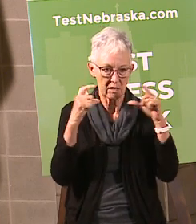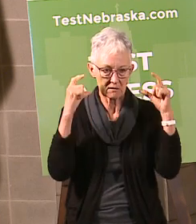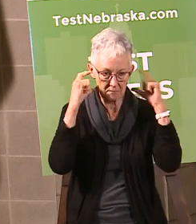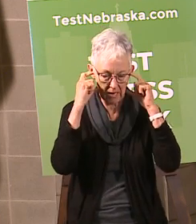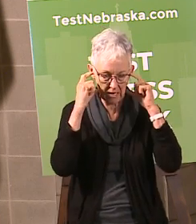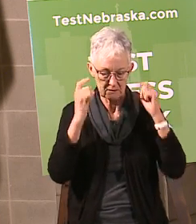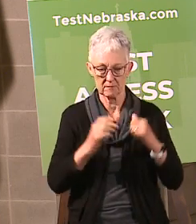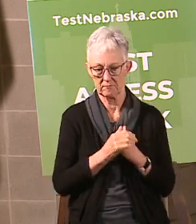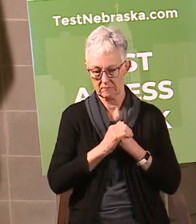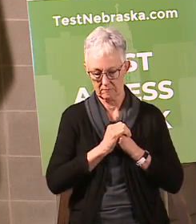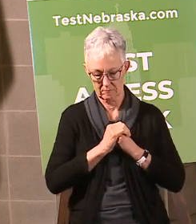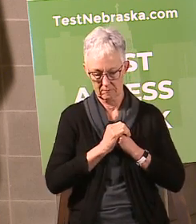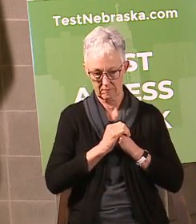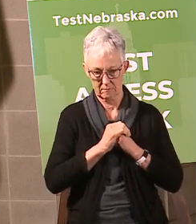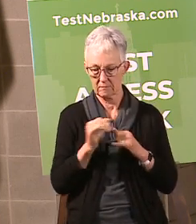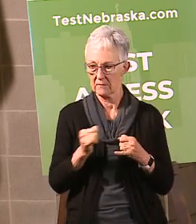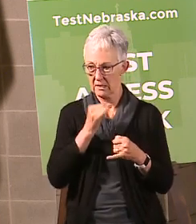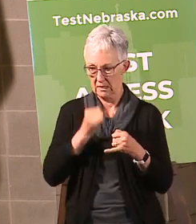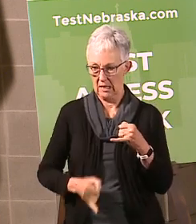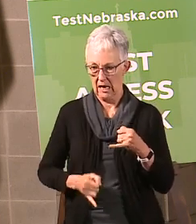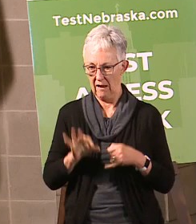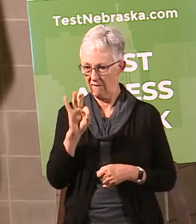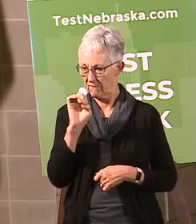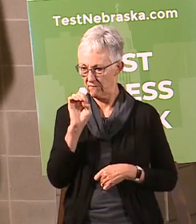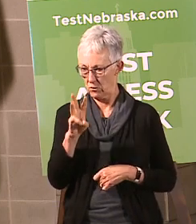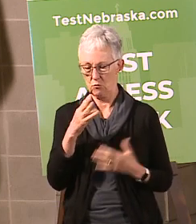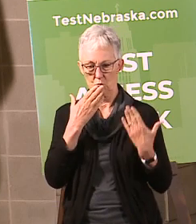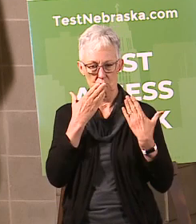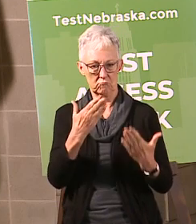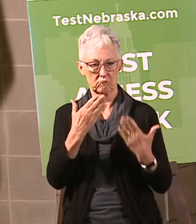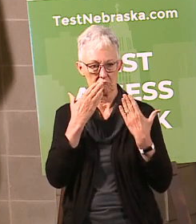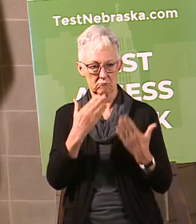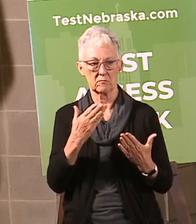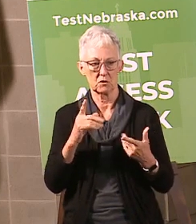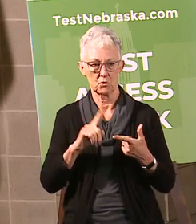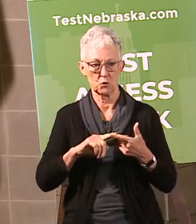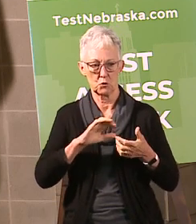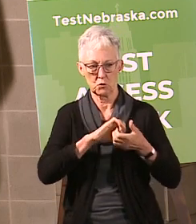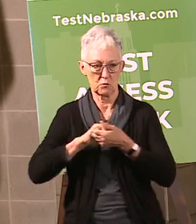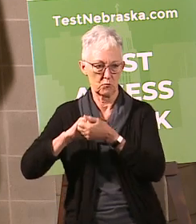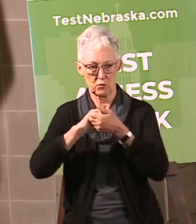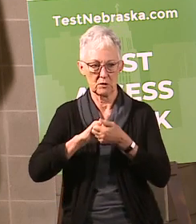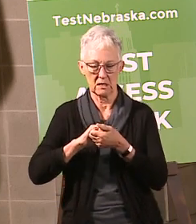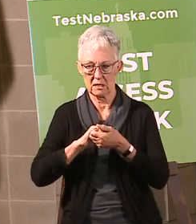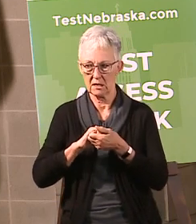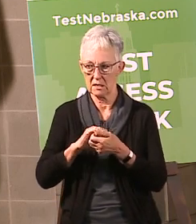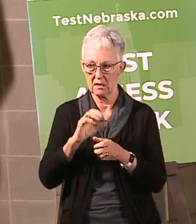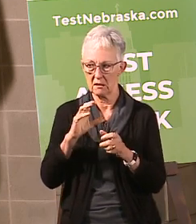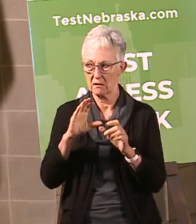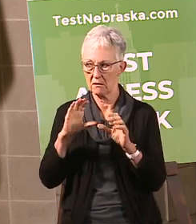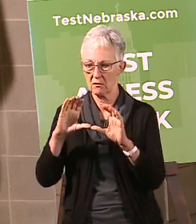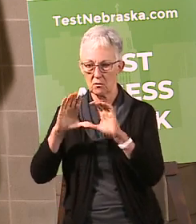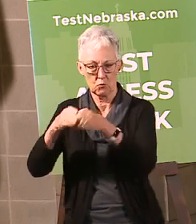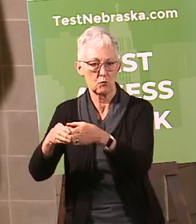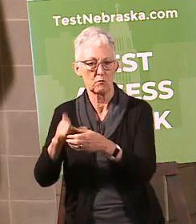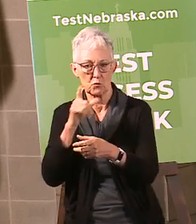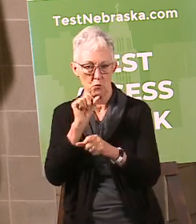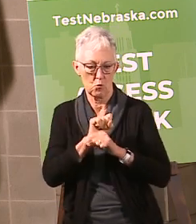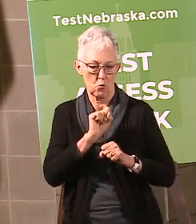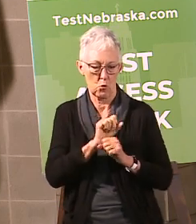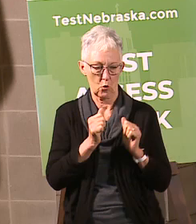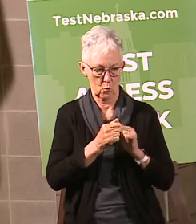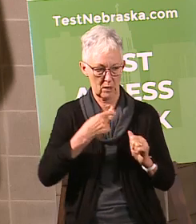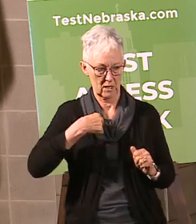neimpact.org/masks. And last, I need to say a few words of thanks to the community collaborative partners across the state that work with the Bring Up Nebraska